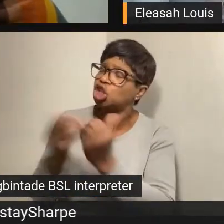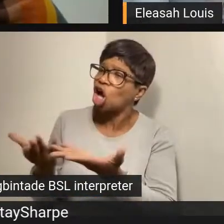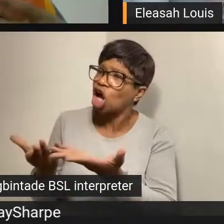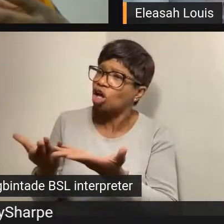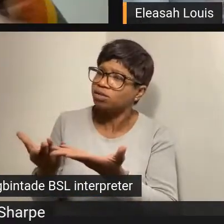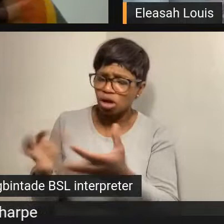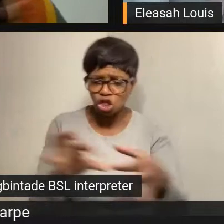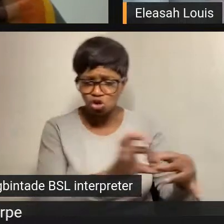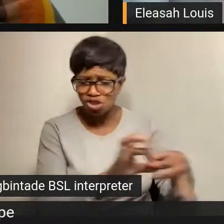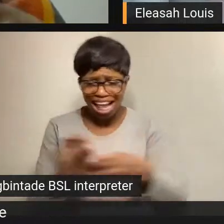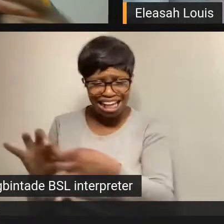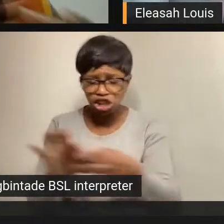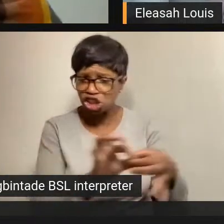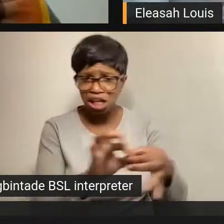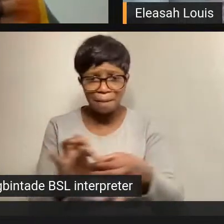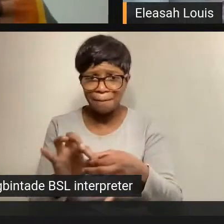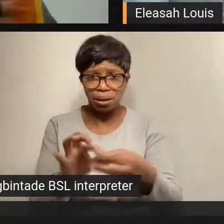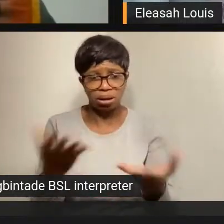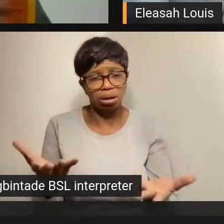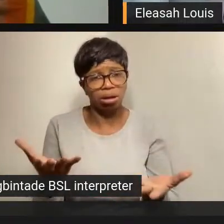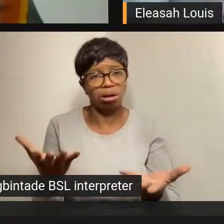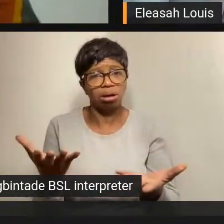the relationship that exists between the two.